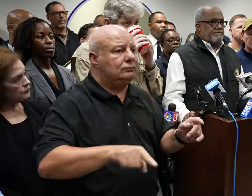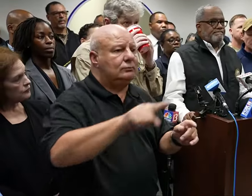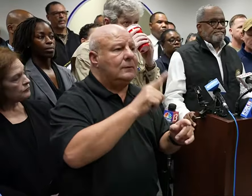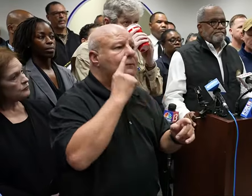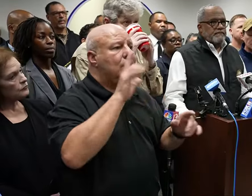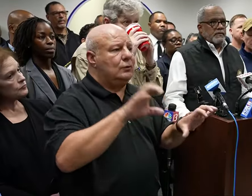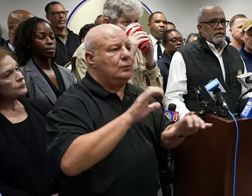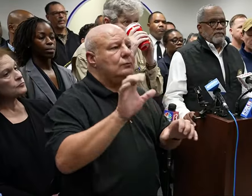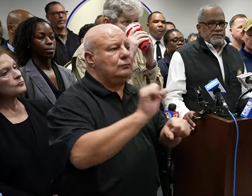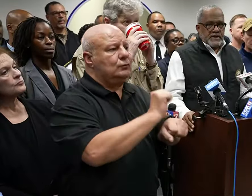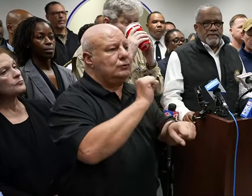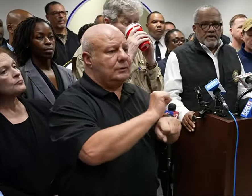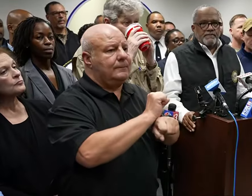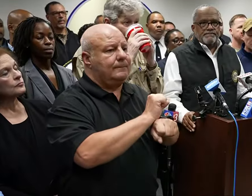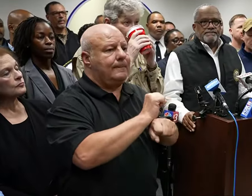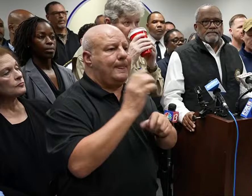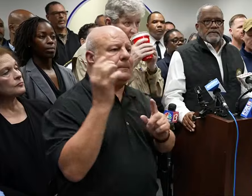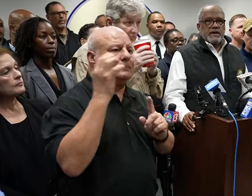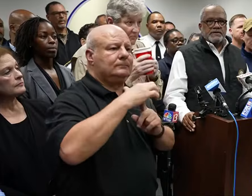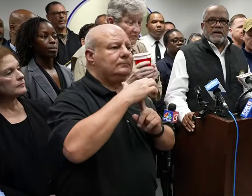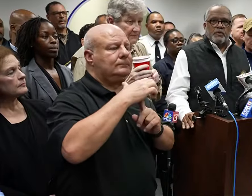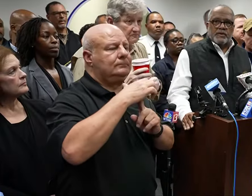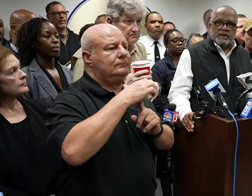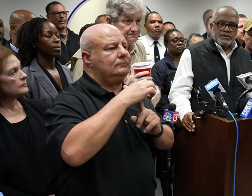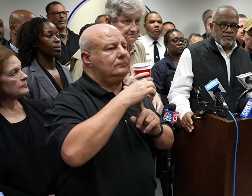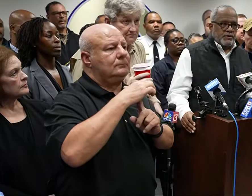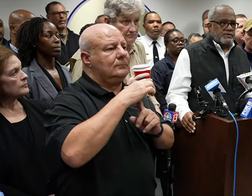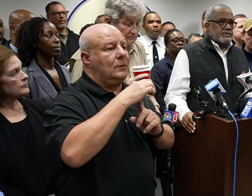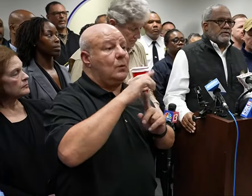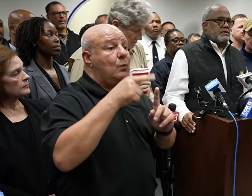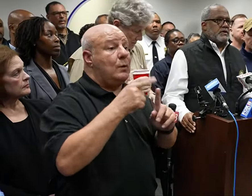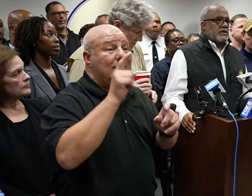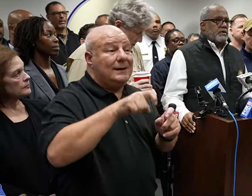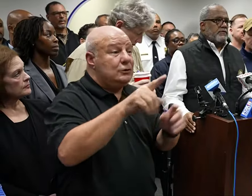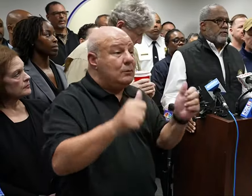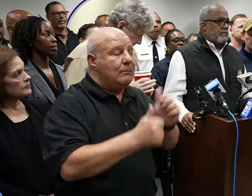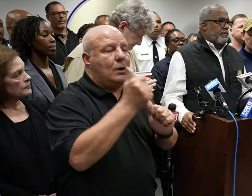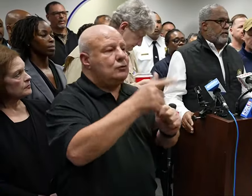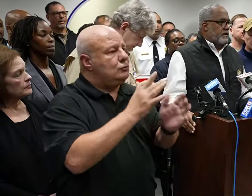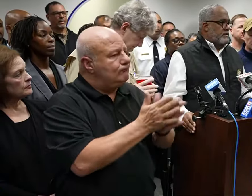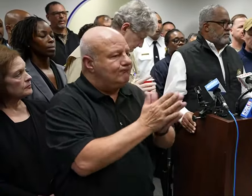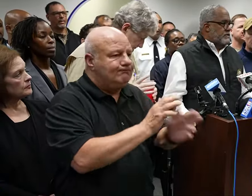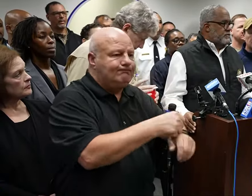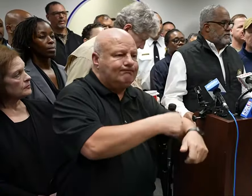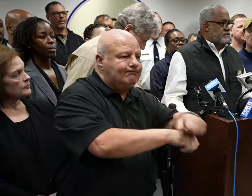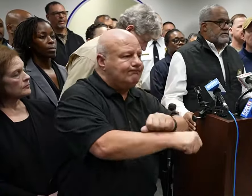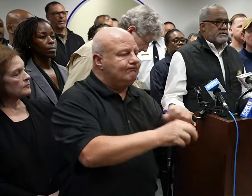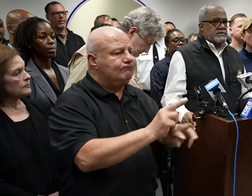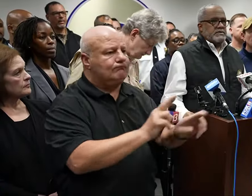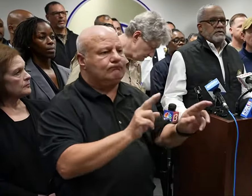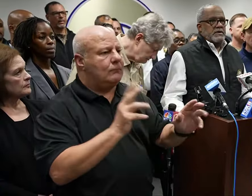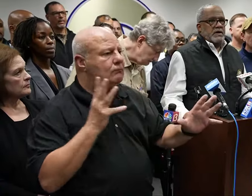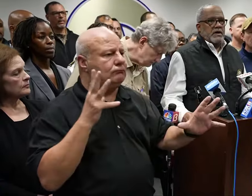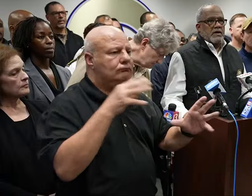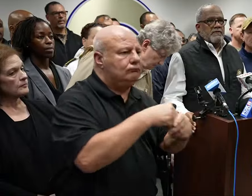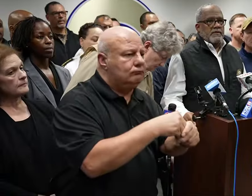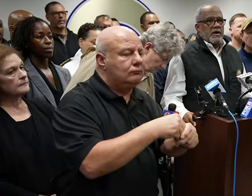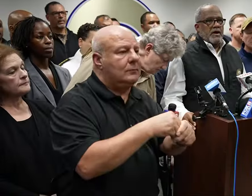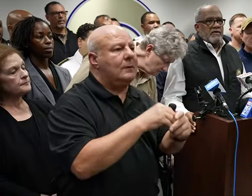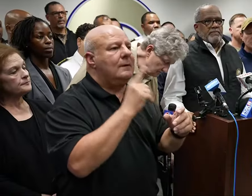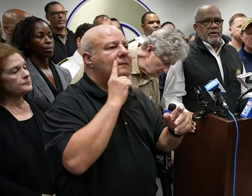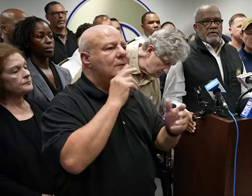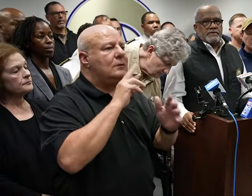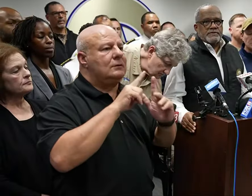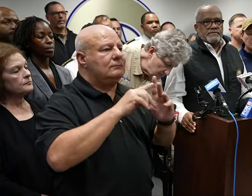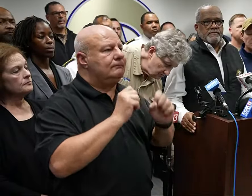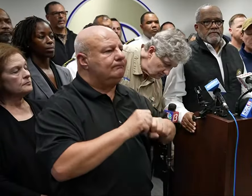job, for stepping up at a time when we needed you most, for employing the resources of all